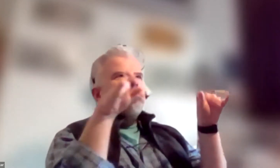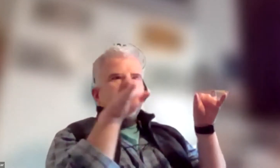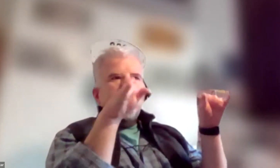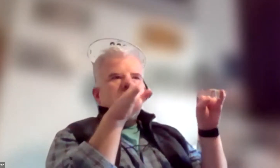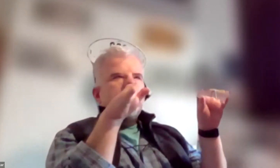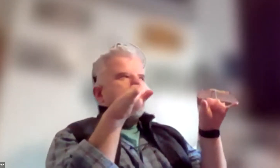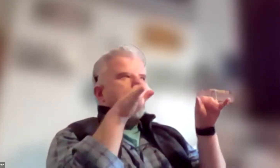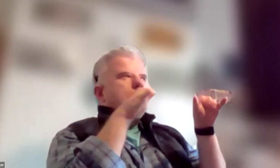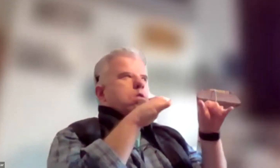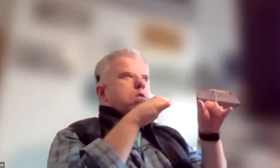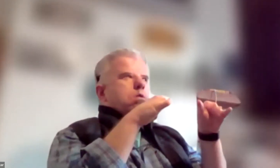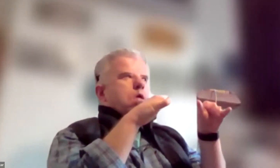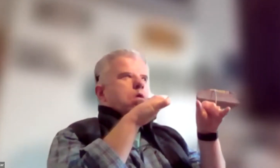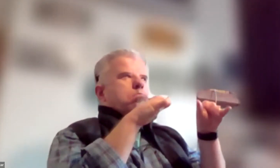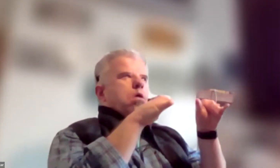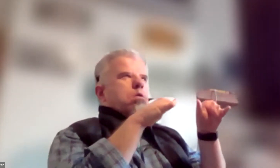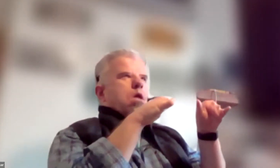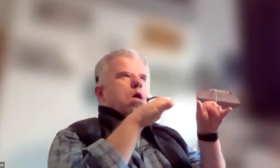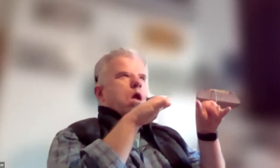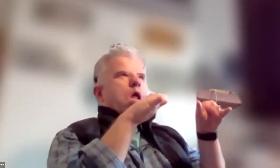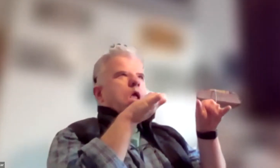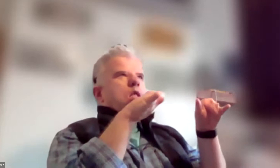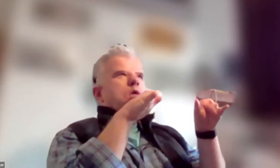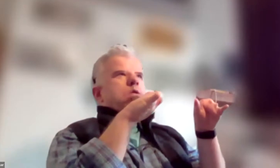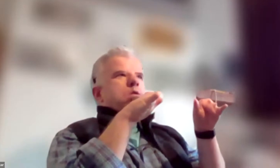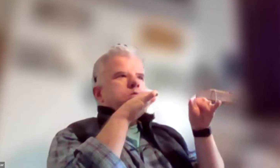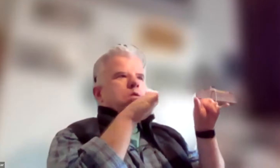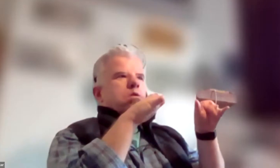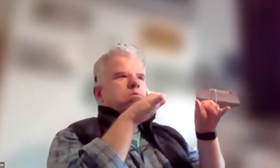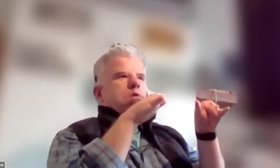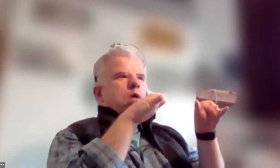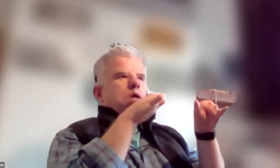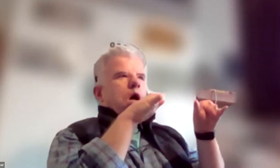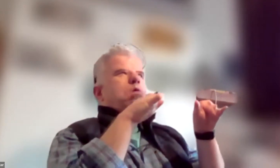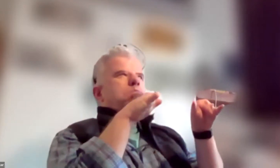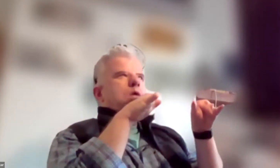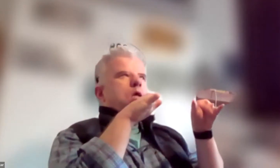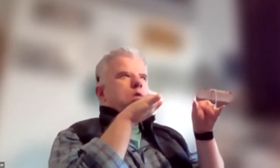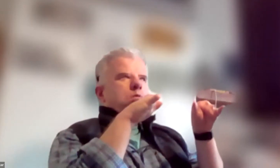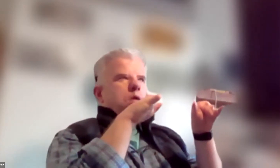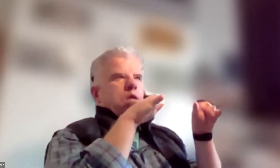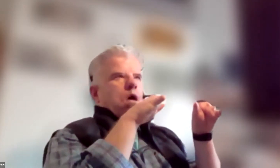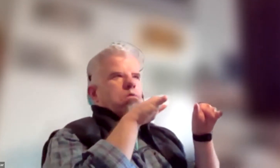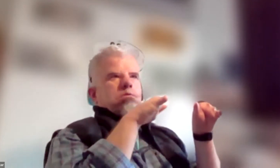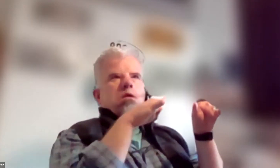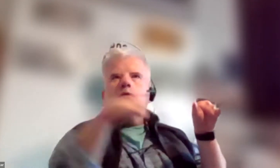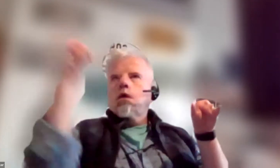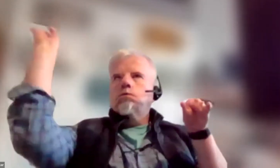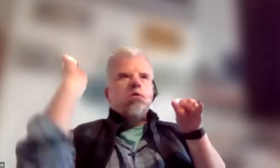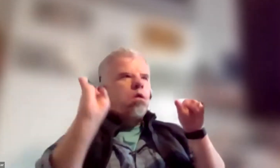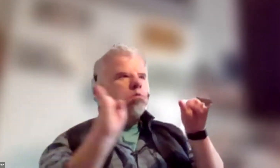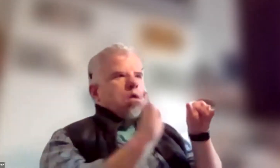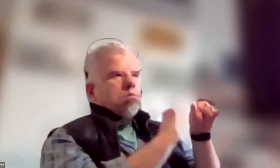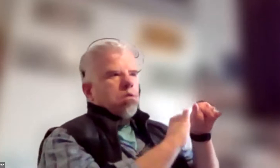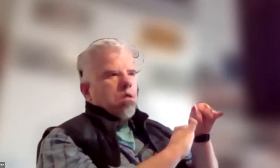quite honest in saying, boss, that if there's a thunderstorm nearby, I'll have my headphones in, I'll need to go